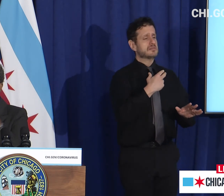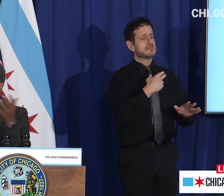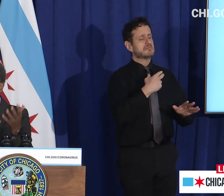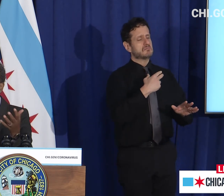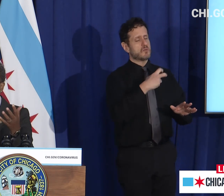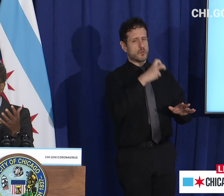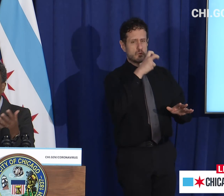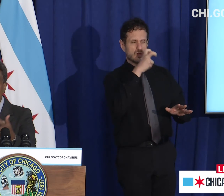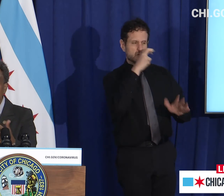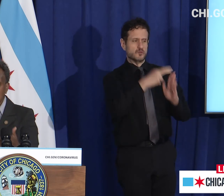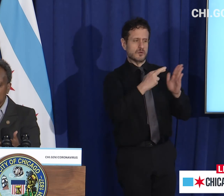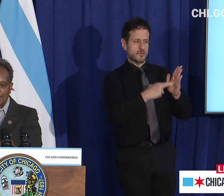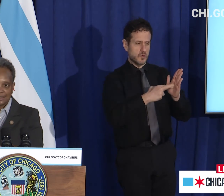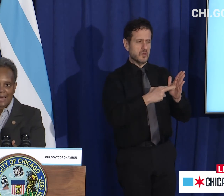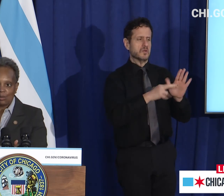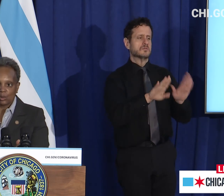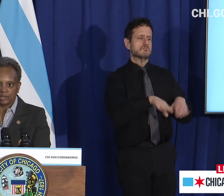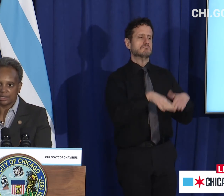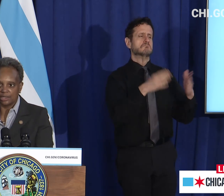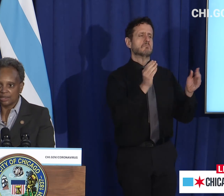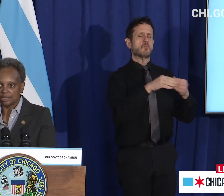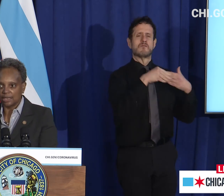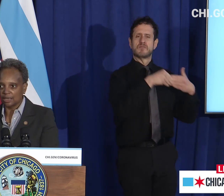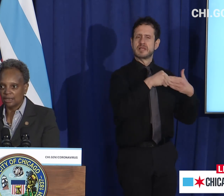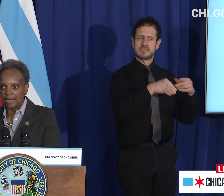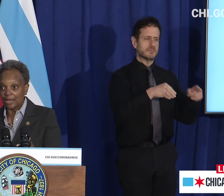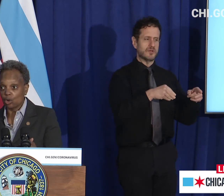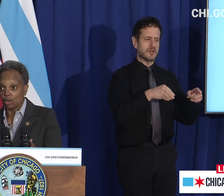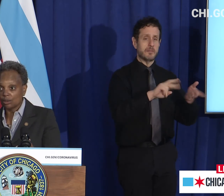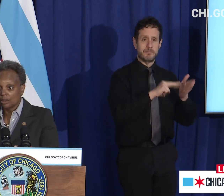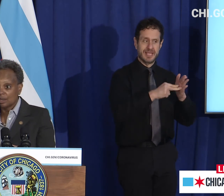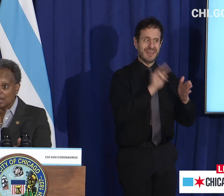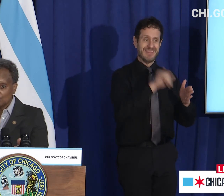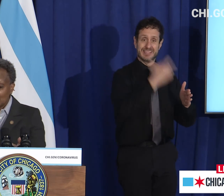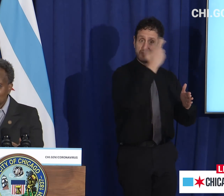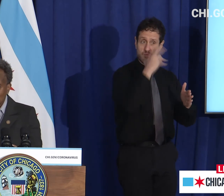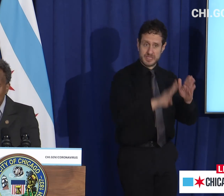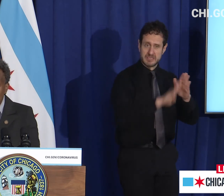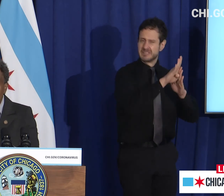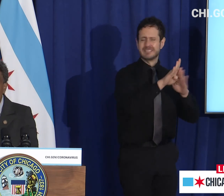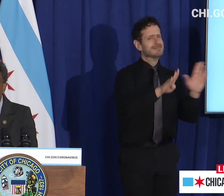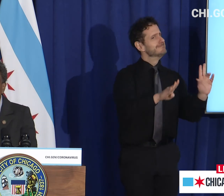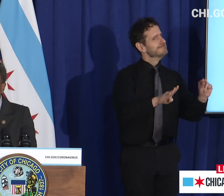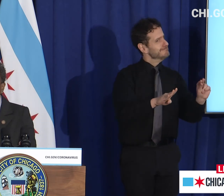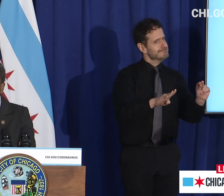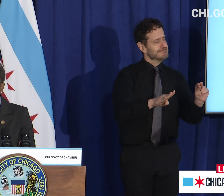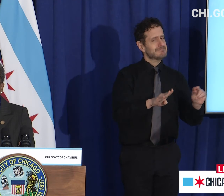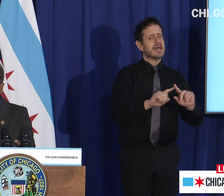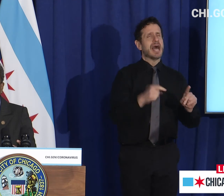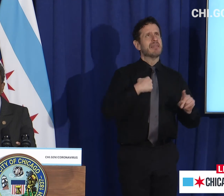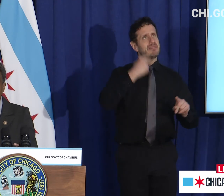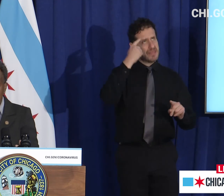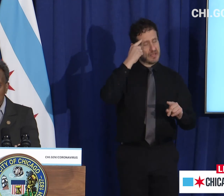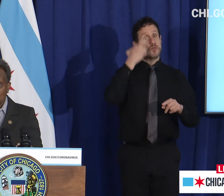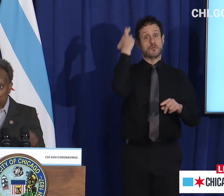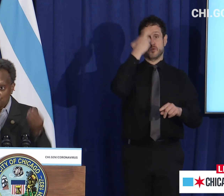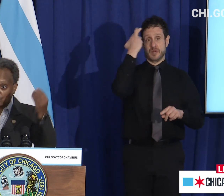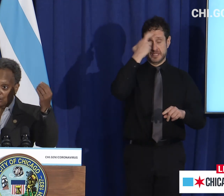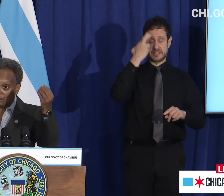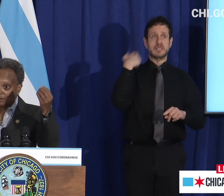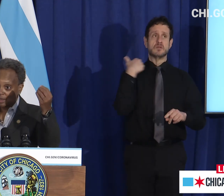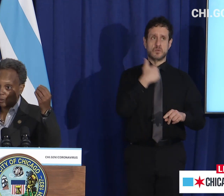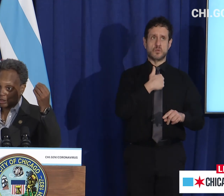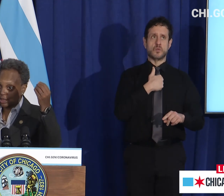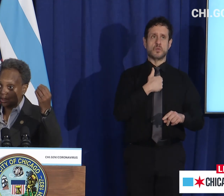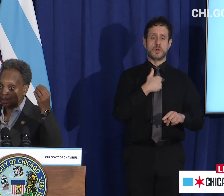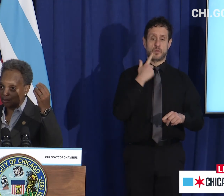cause this uptick in cases. That is not what we're seeing in the data at all. I think it is what we thought, which is we